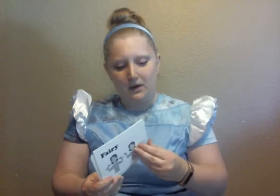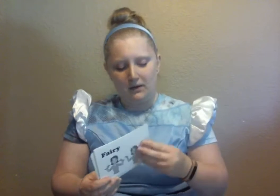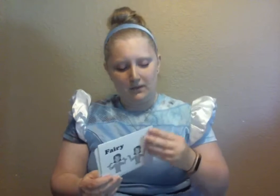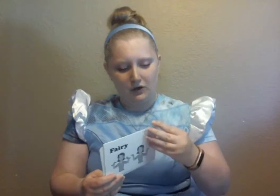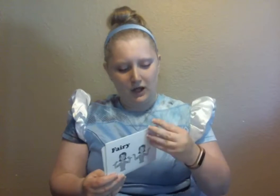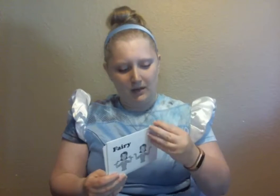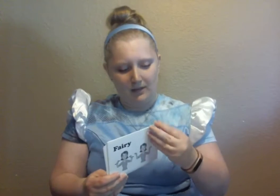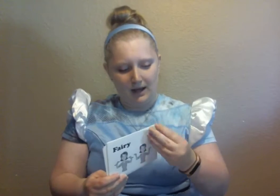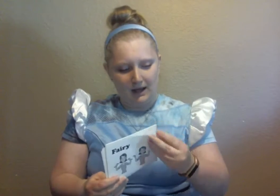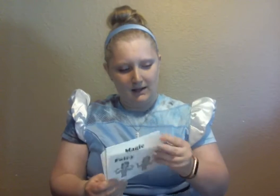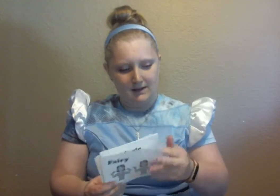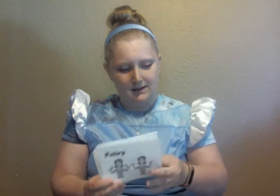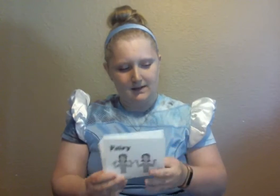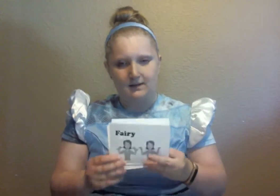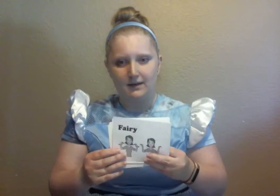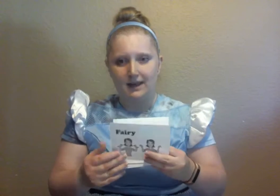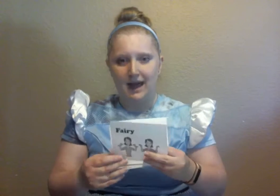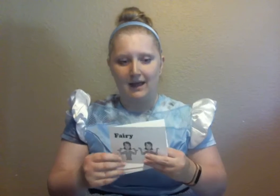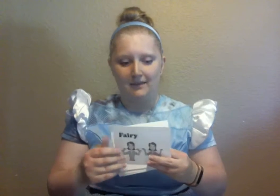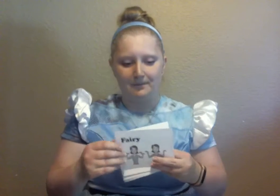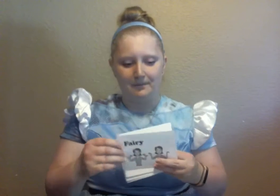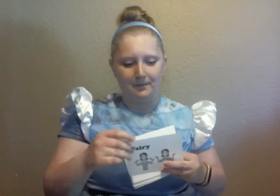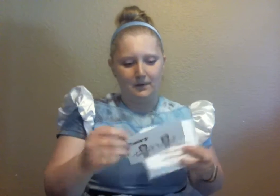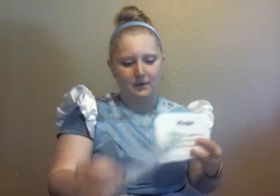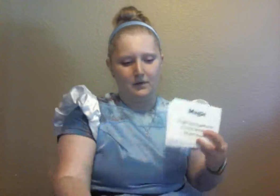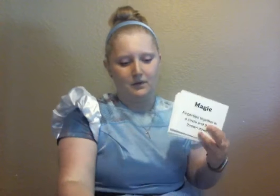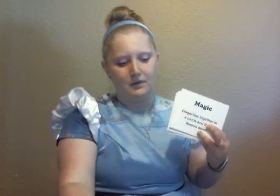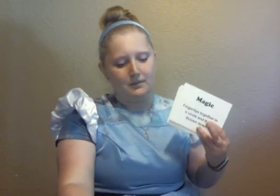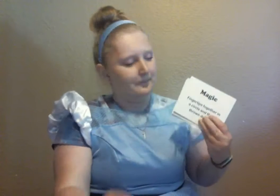Beautiful job, guys. Okay.